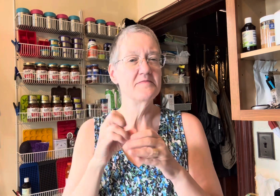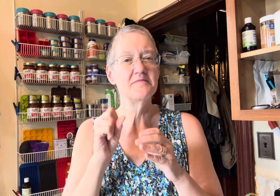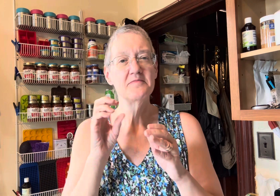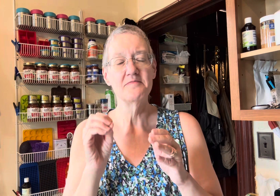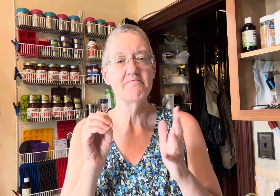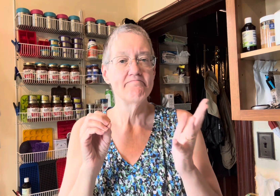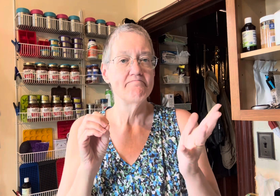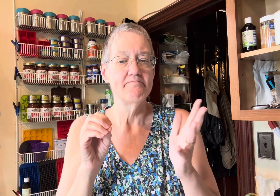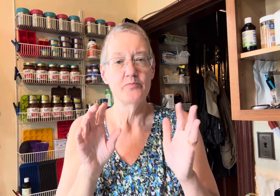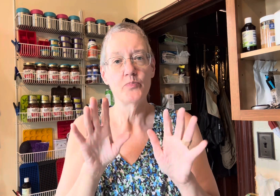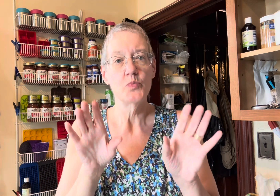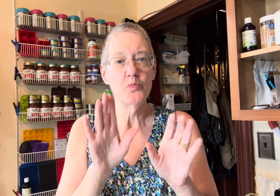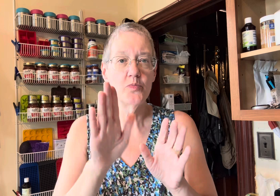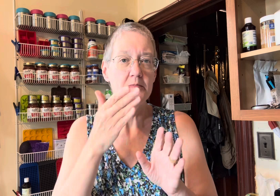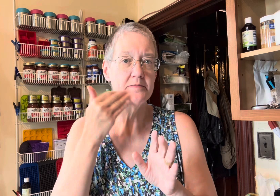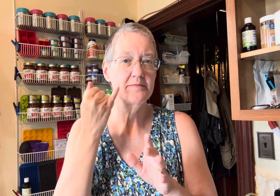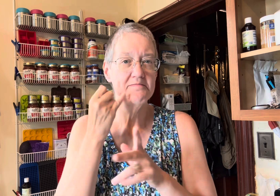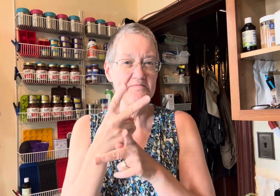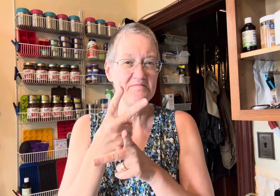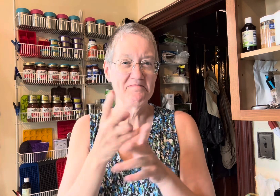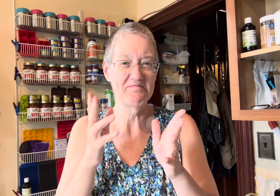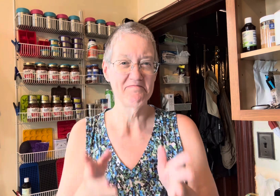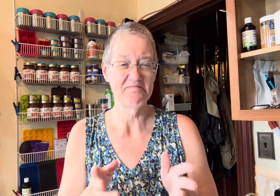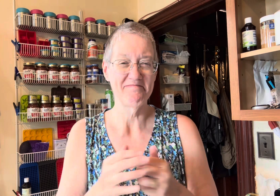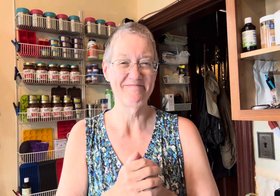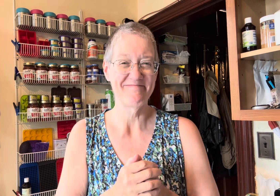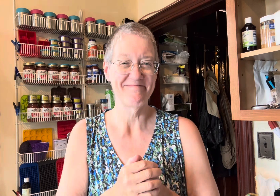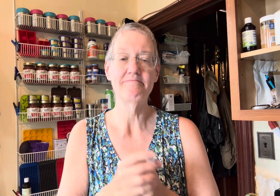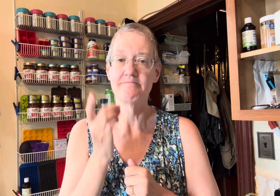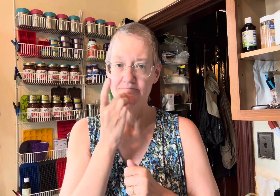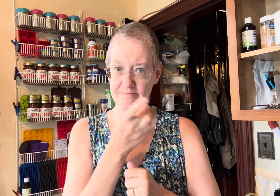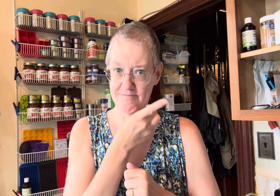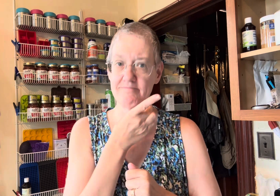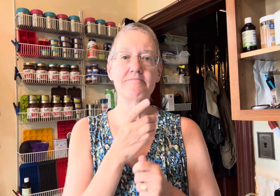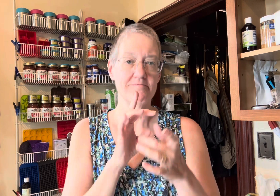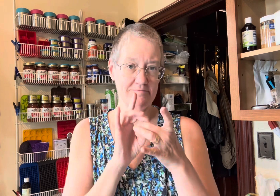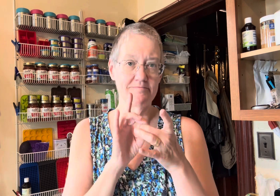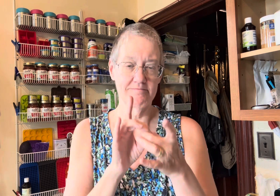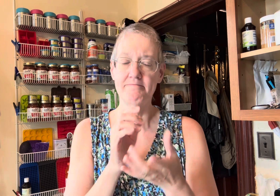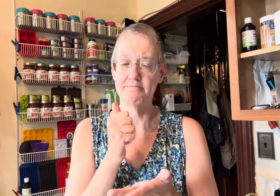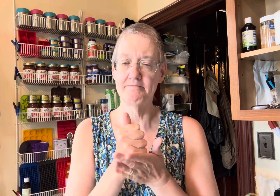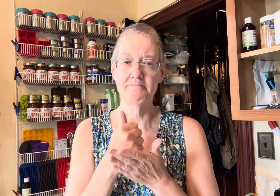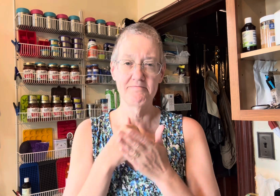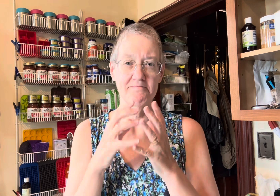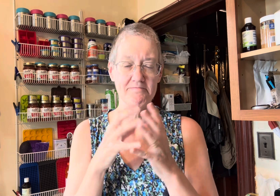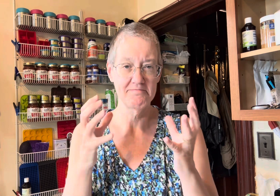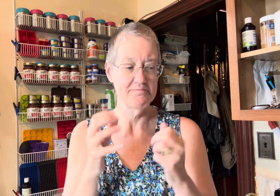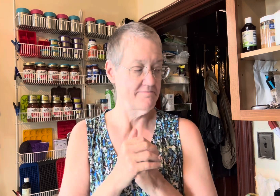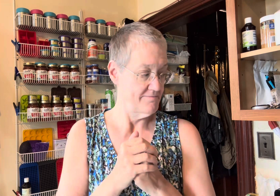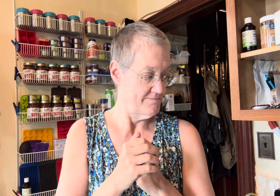have a brain bleed. So do your best when you're in a crisis. And Dale's been very